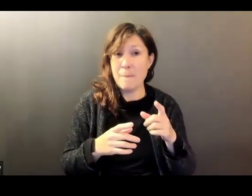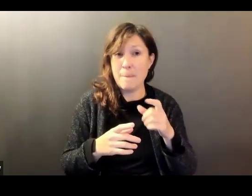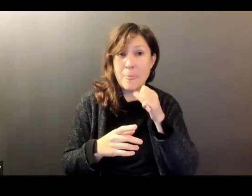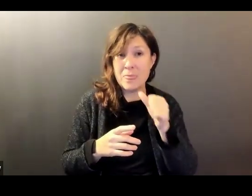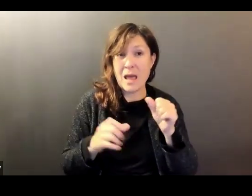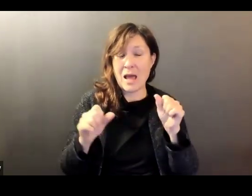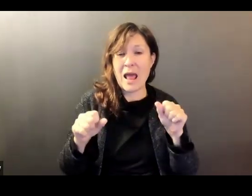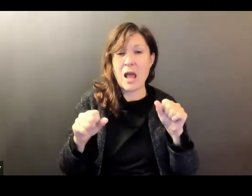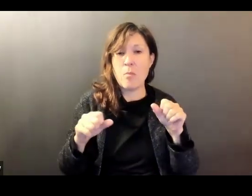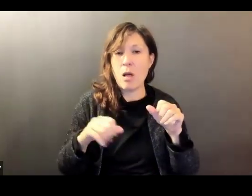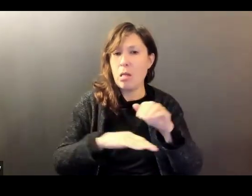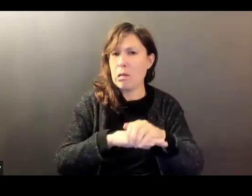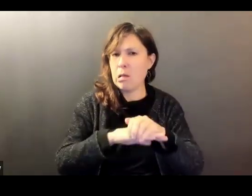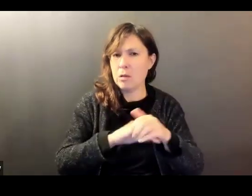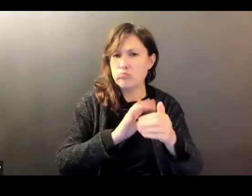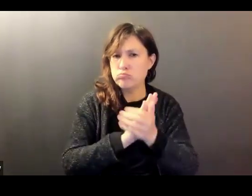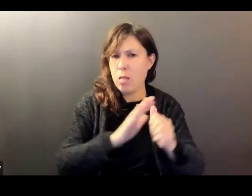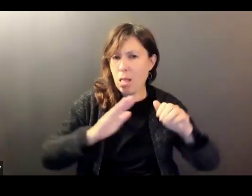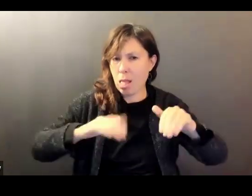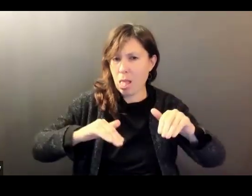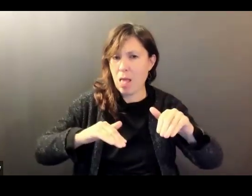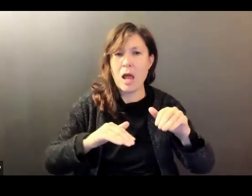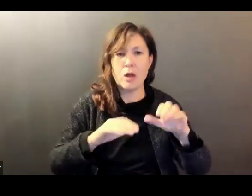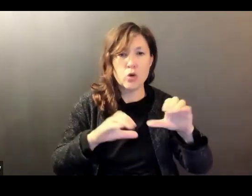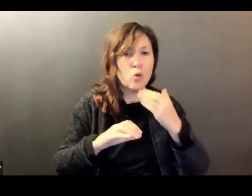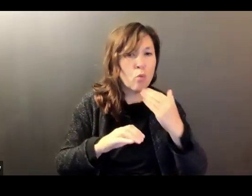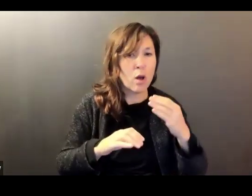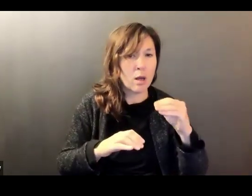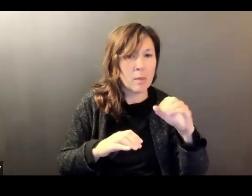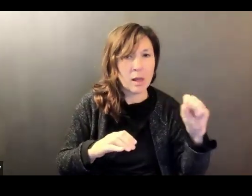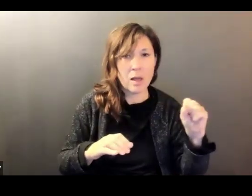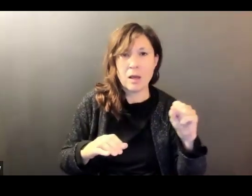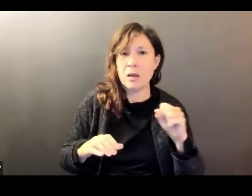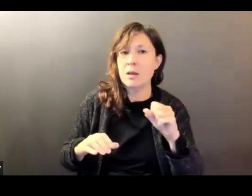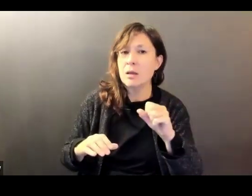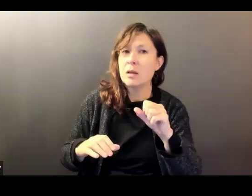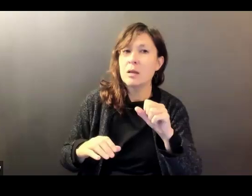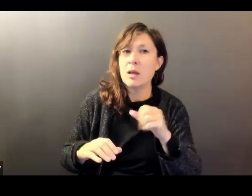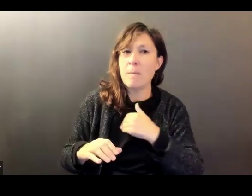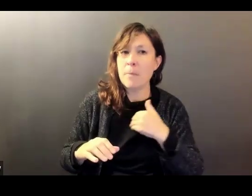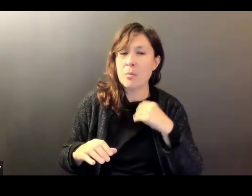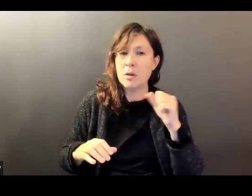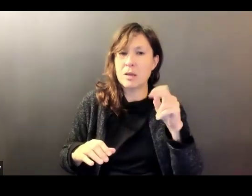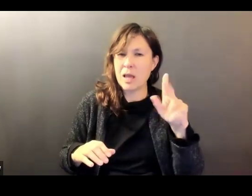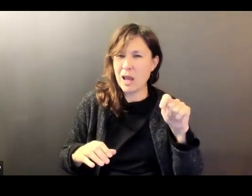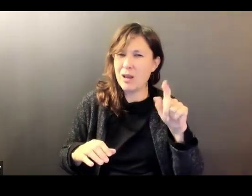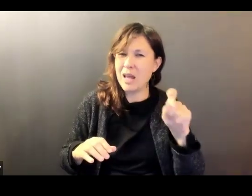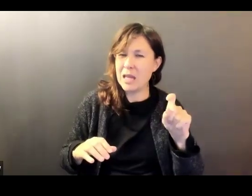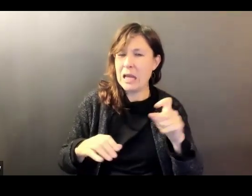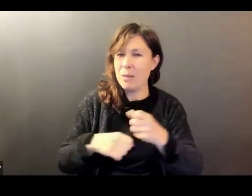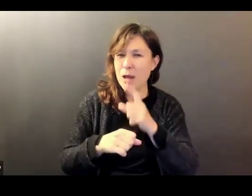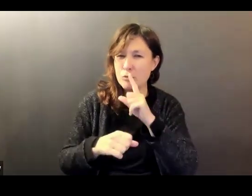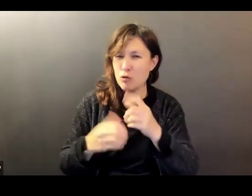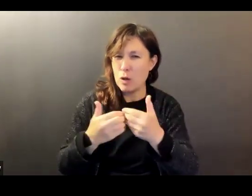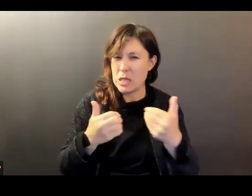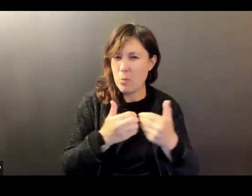on the MCAS. That might be useful to disaggregate then by those categories, to look at